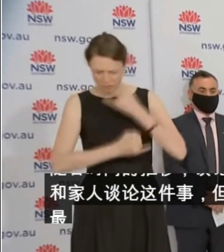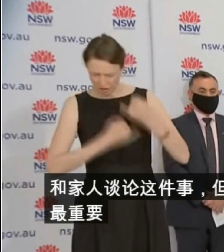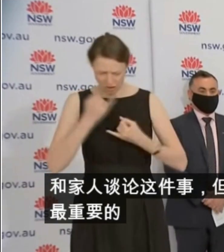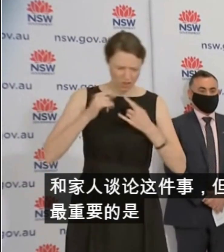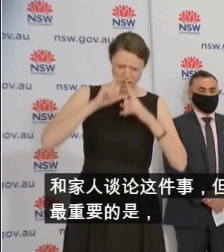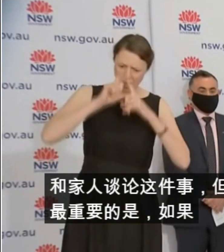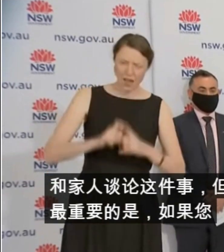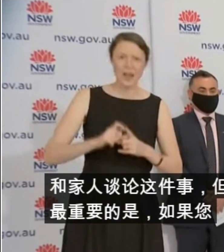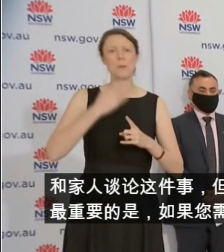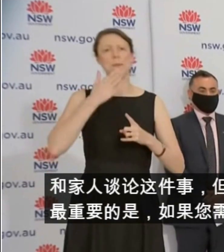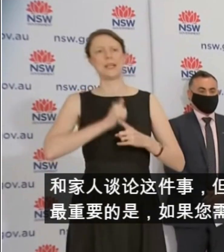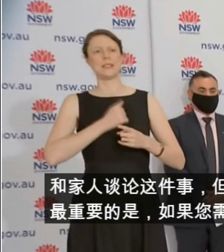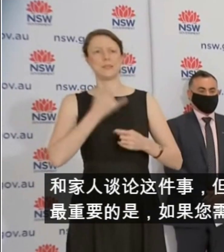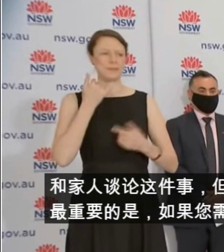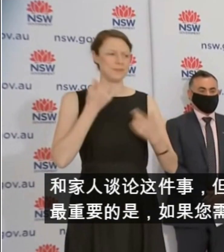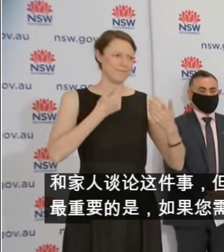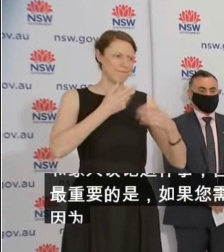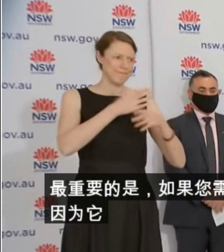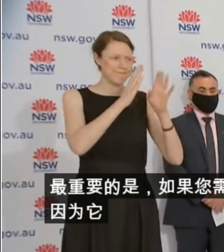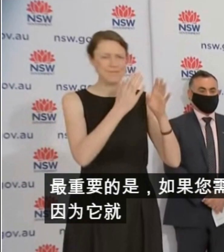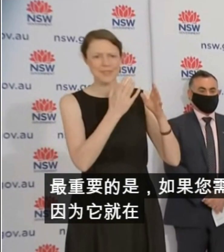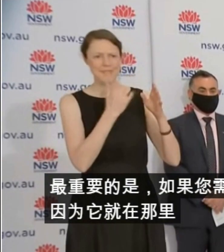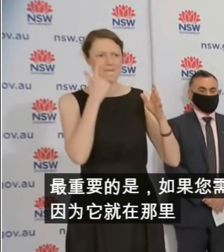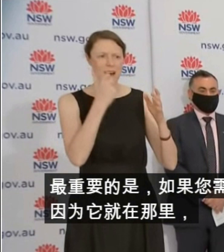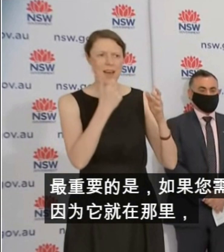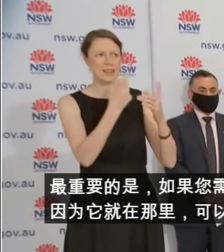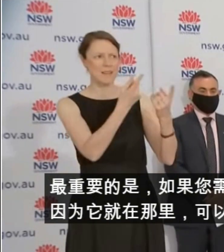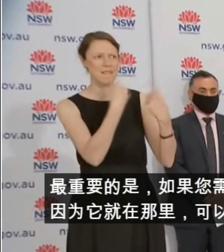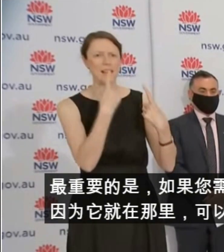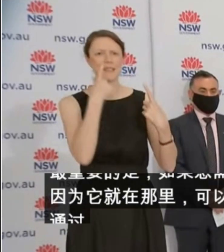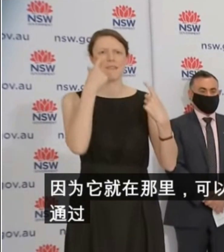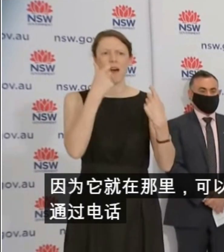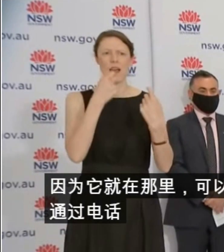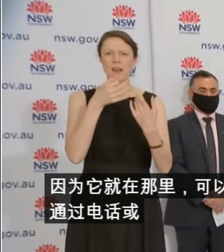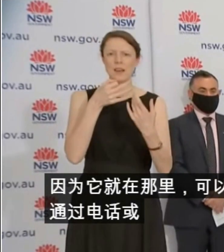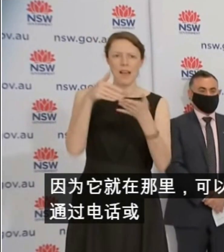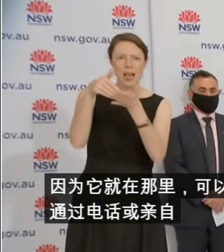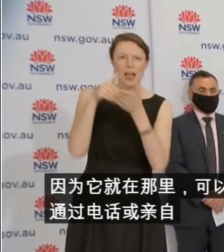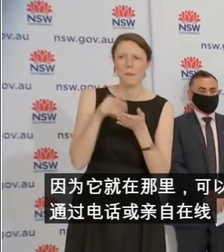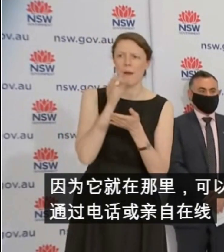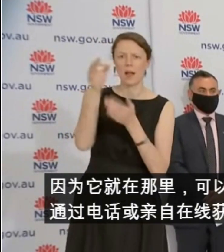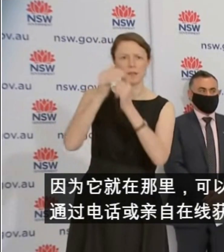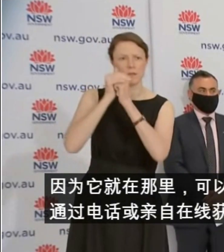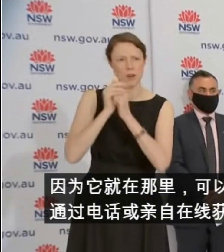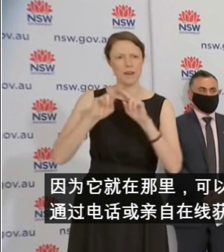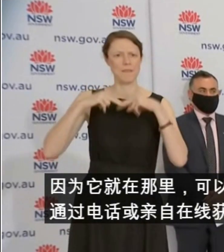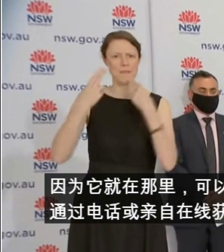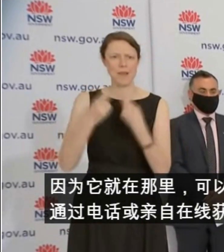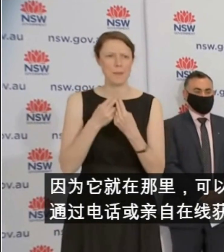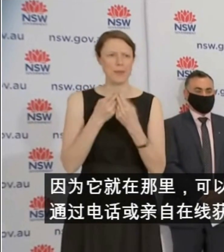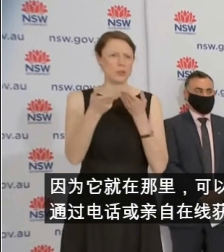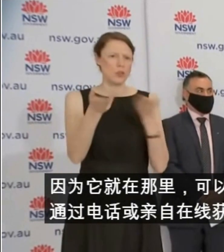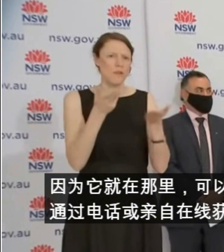But above all, if you need to, look for advice, because it's out there. It's available online, by phone or in person. Thank